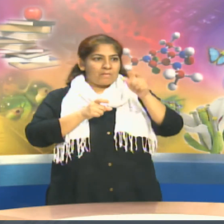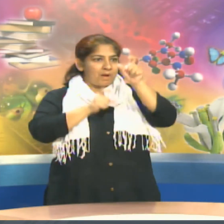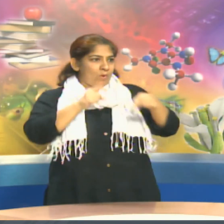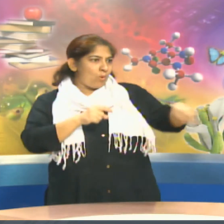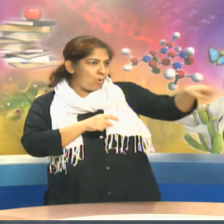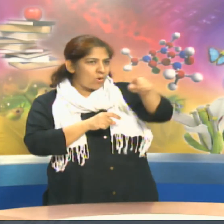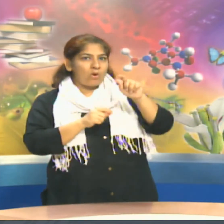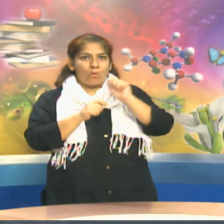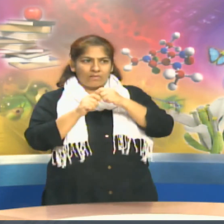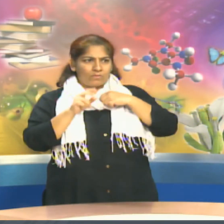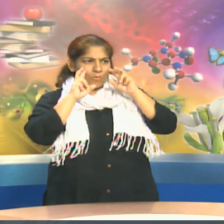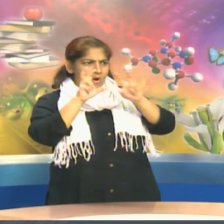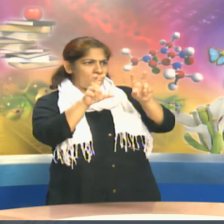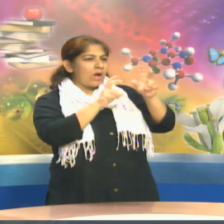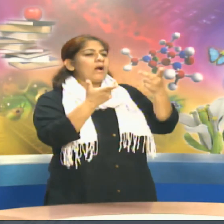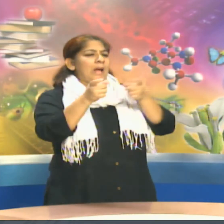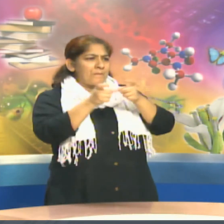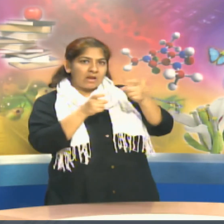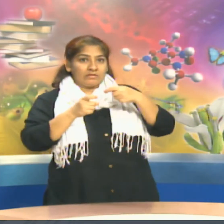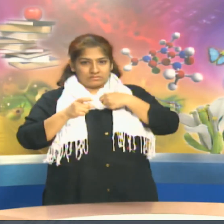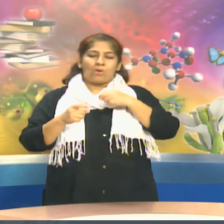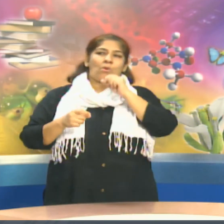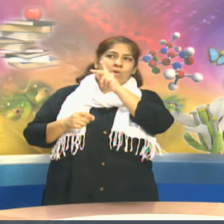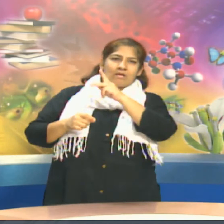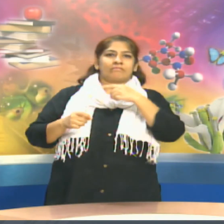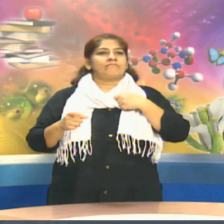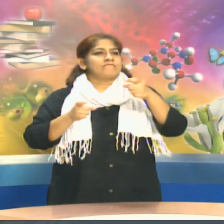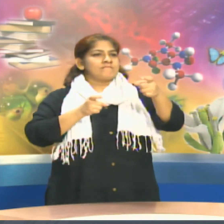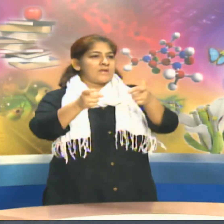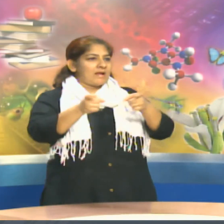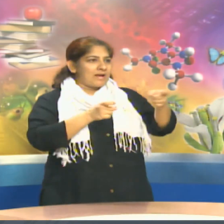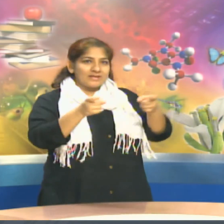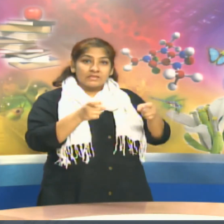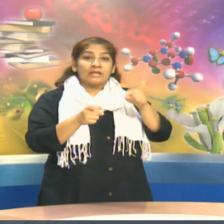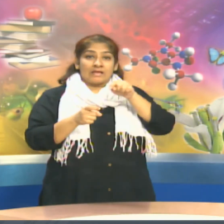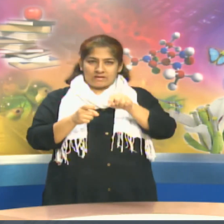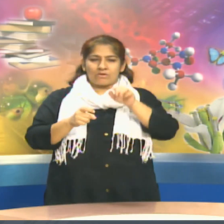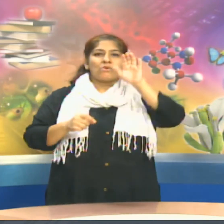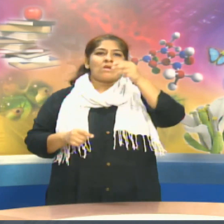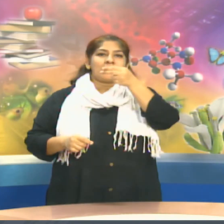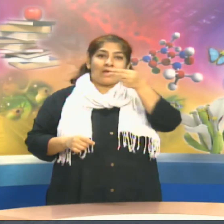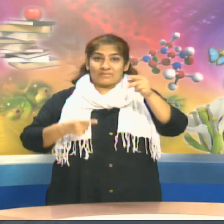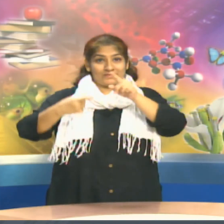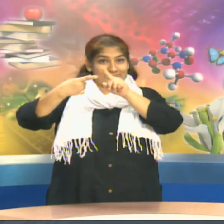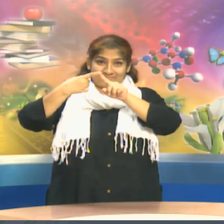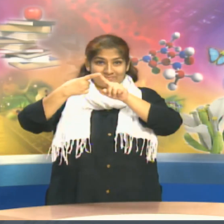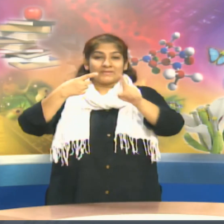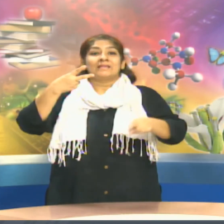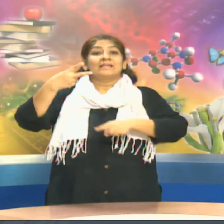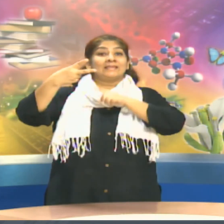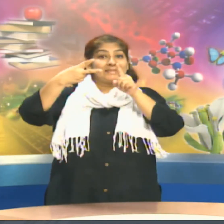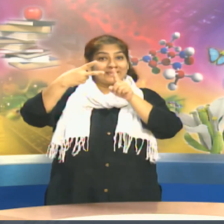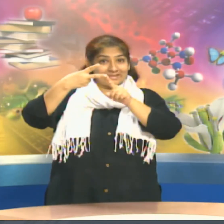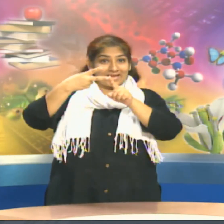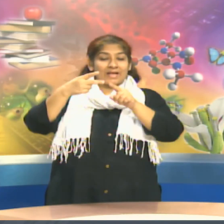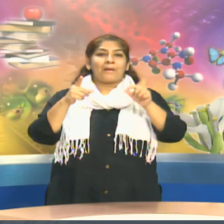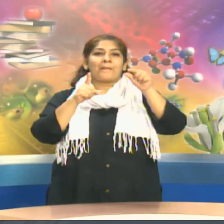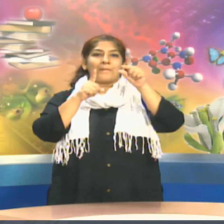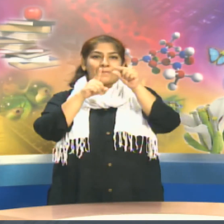to me orders for some work and I have to supervise some work. So, I